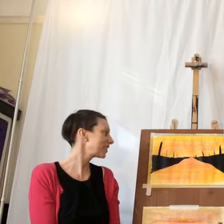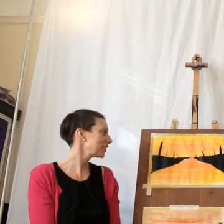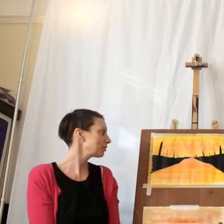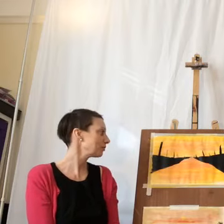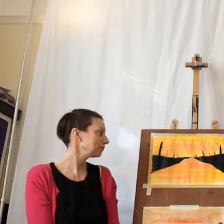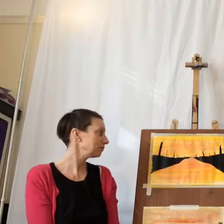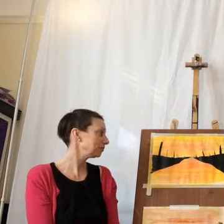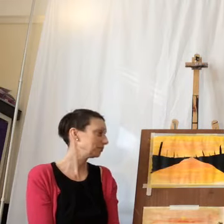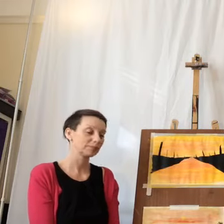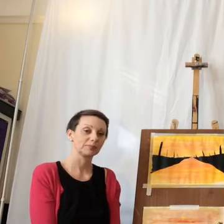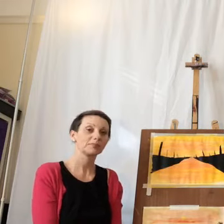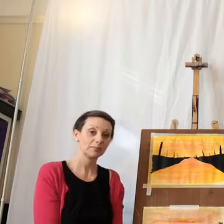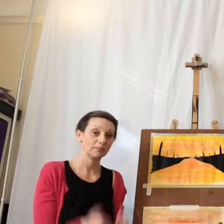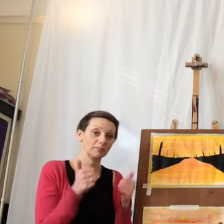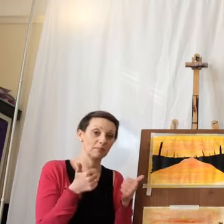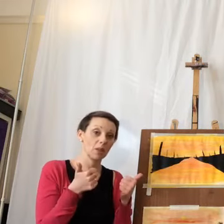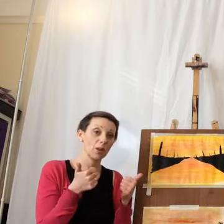Right, so you've got that.